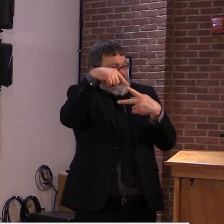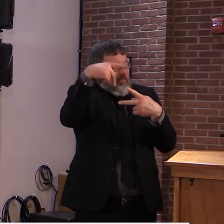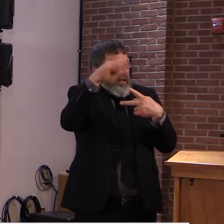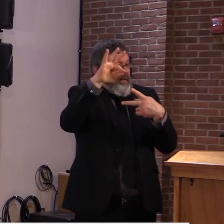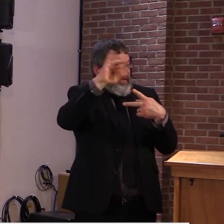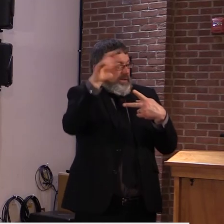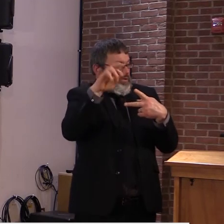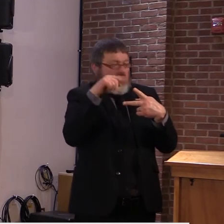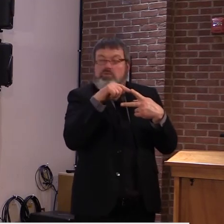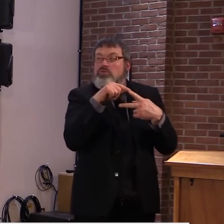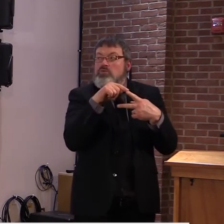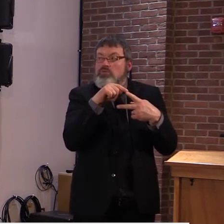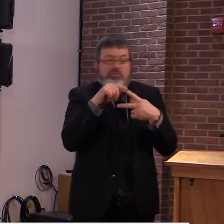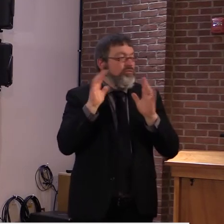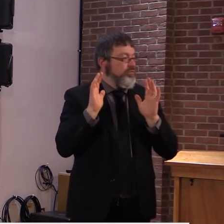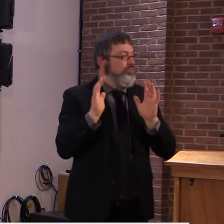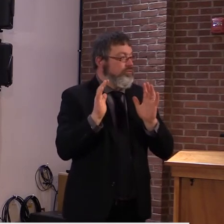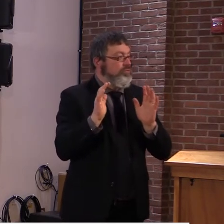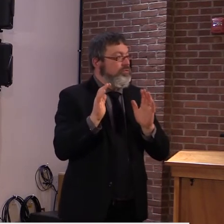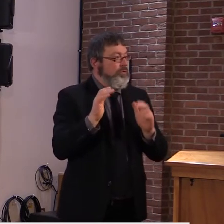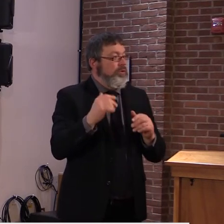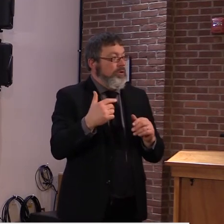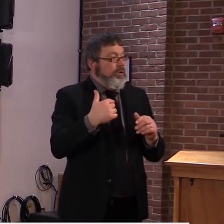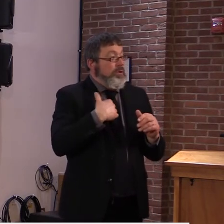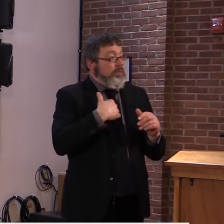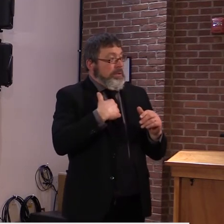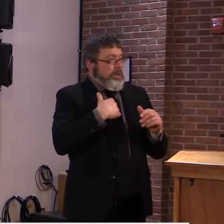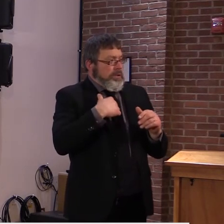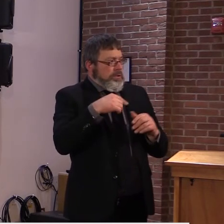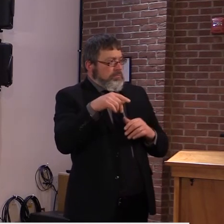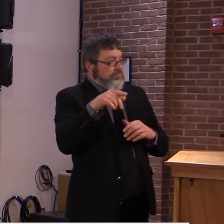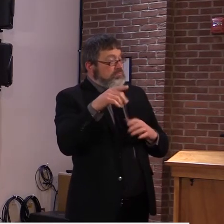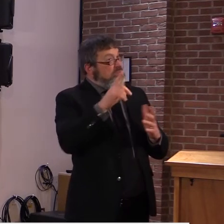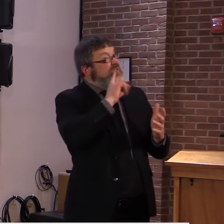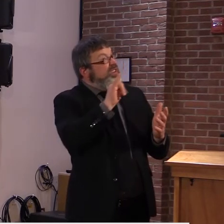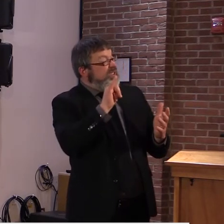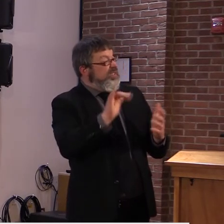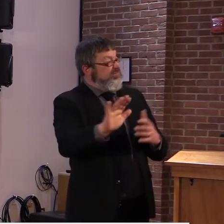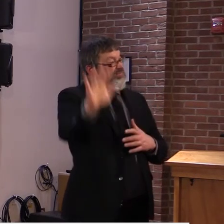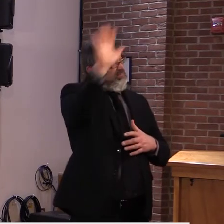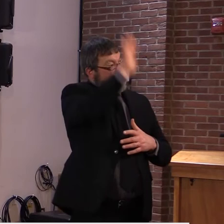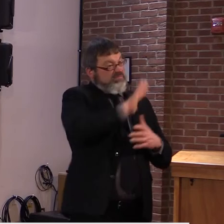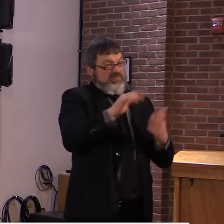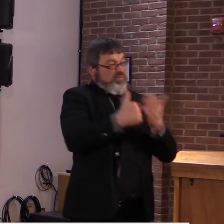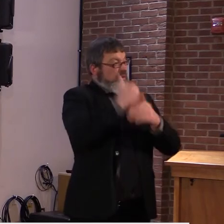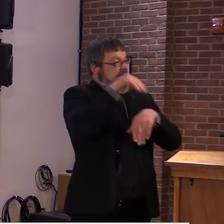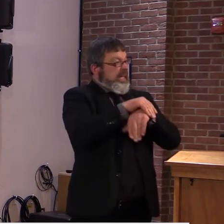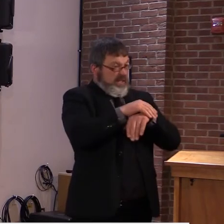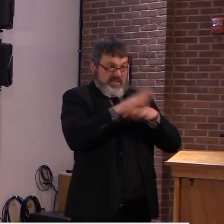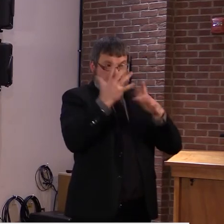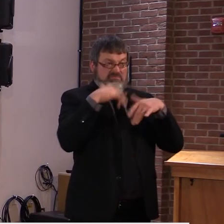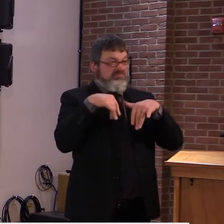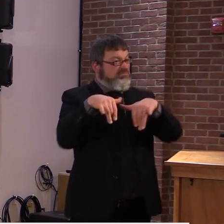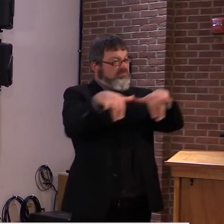most, I should say all, of the New England states agreed on together as a